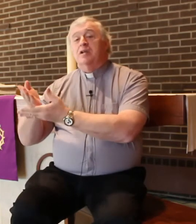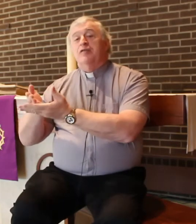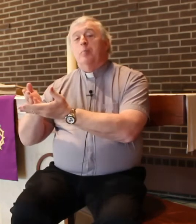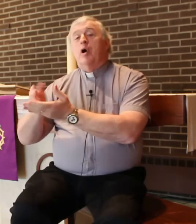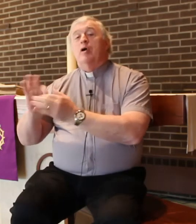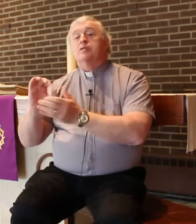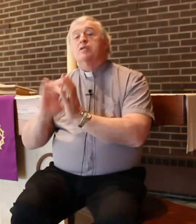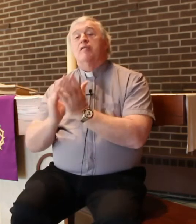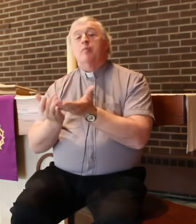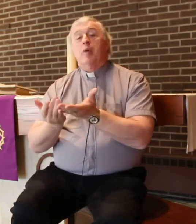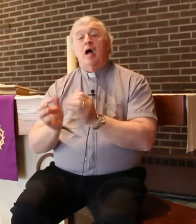different parts of the Bible.